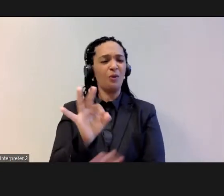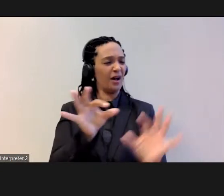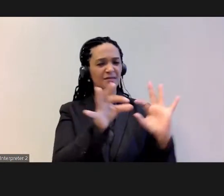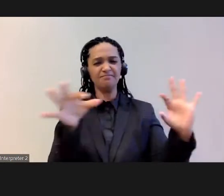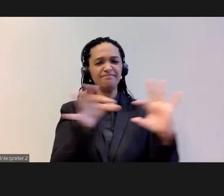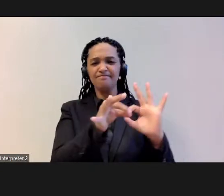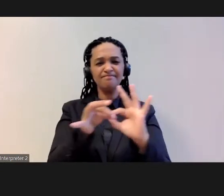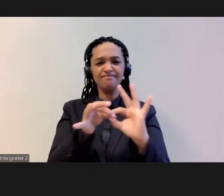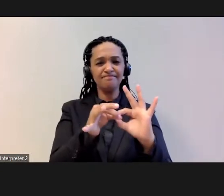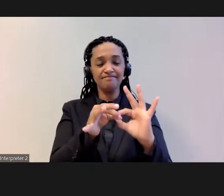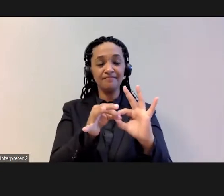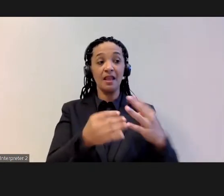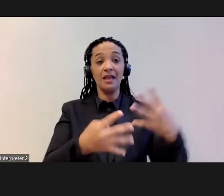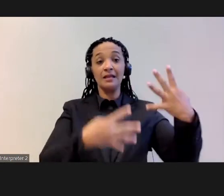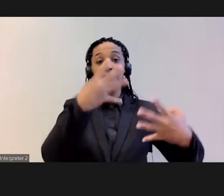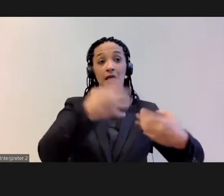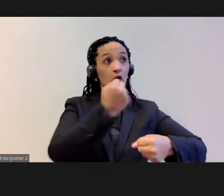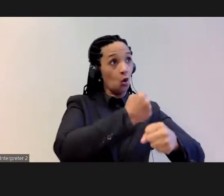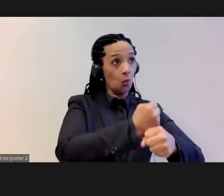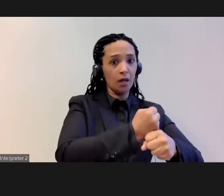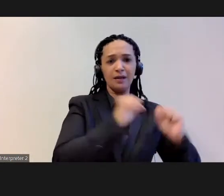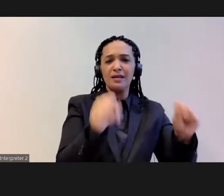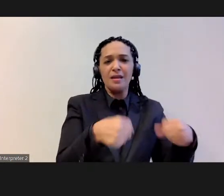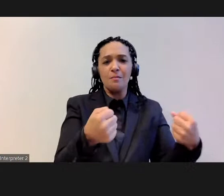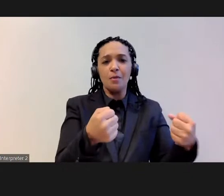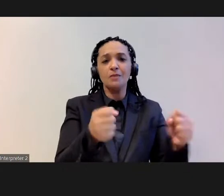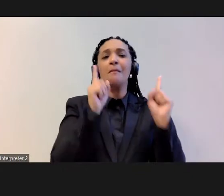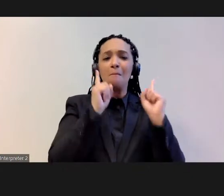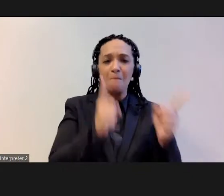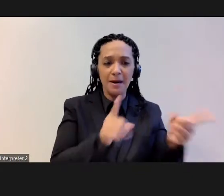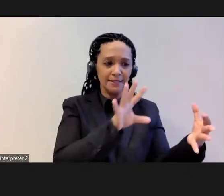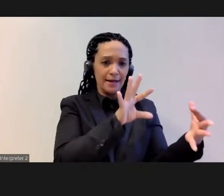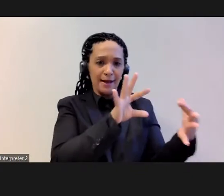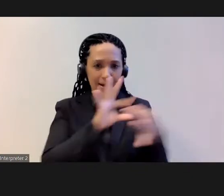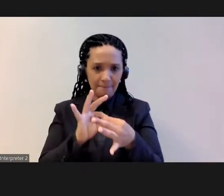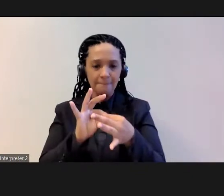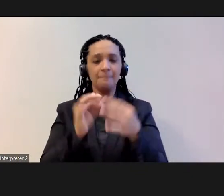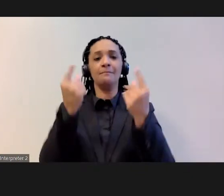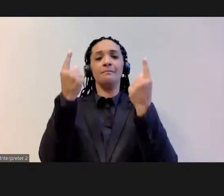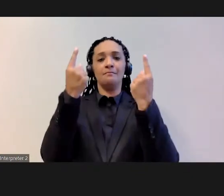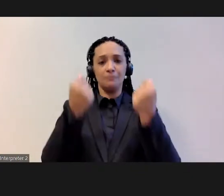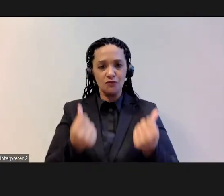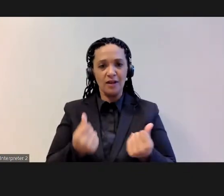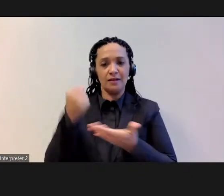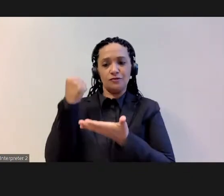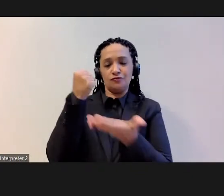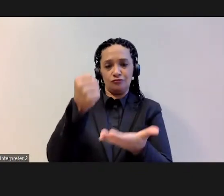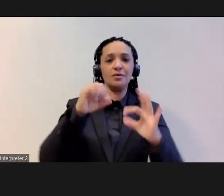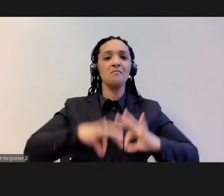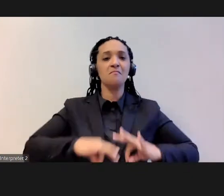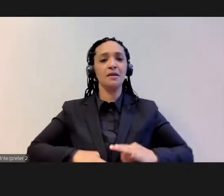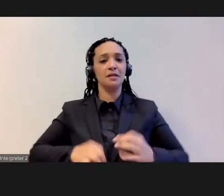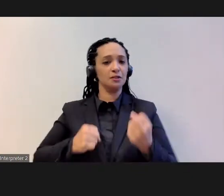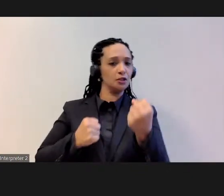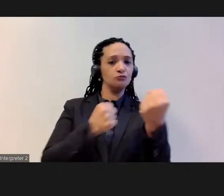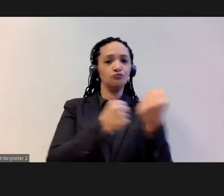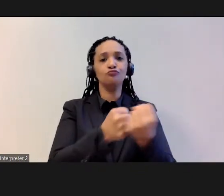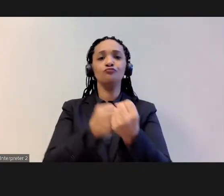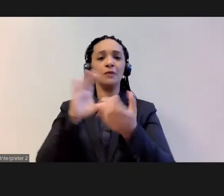generally happens through the Ministry of Finance. So the Ministry of Finance plays a key role in enabling